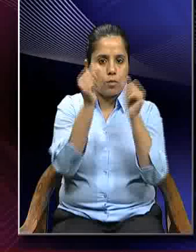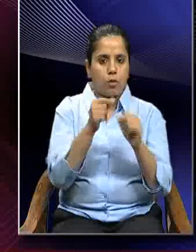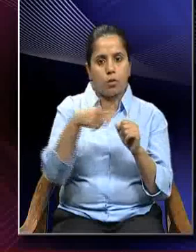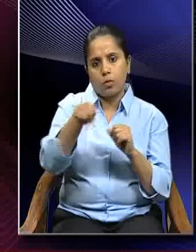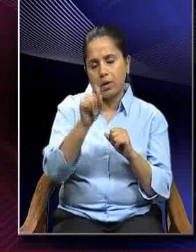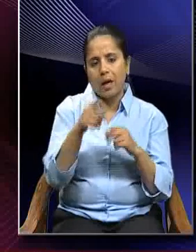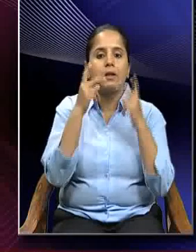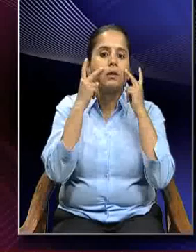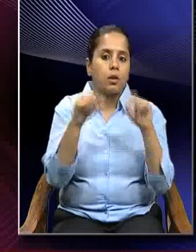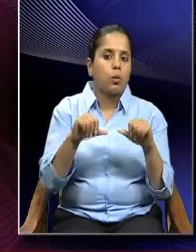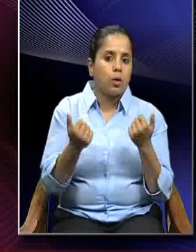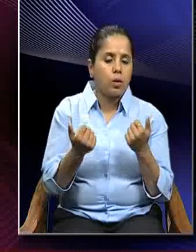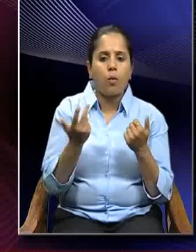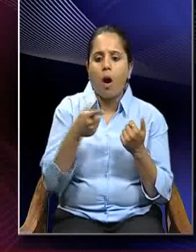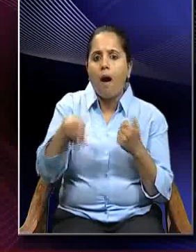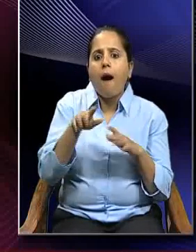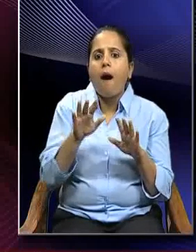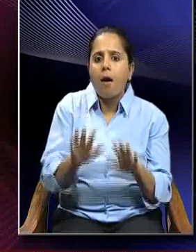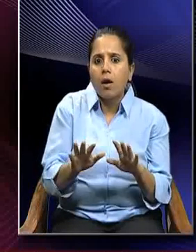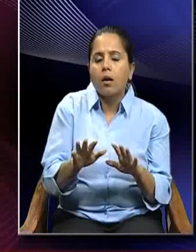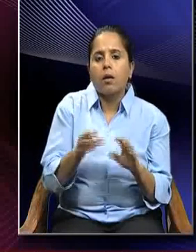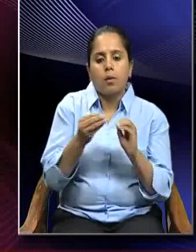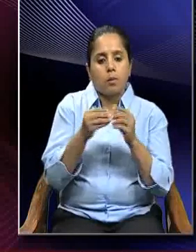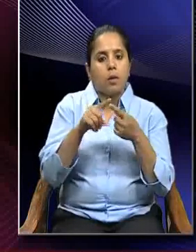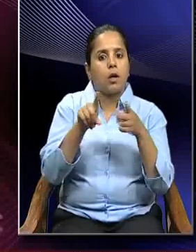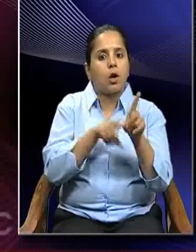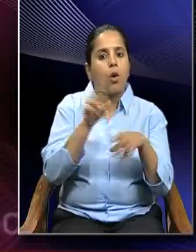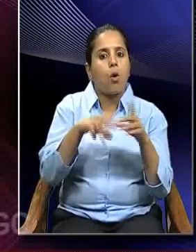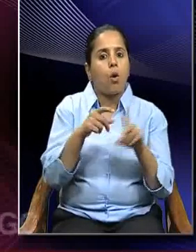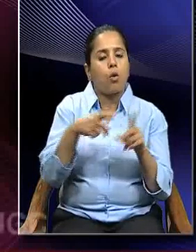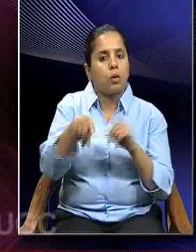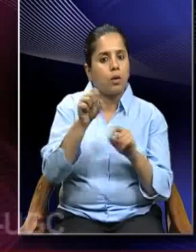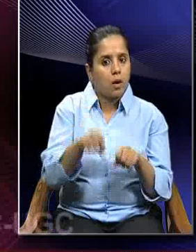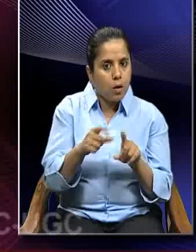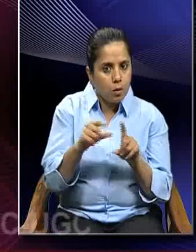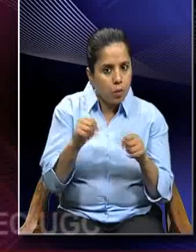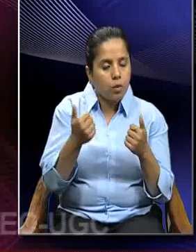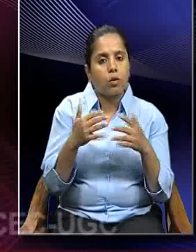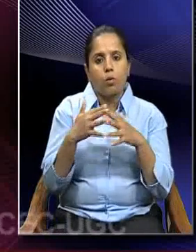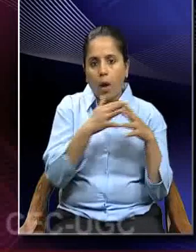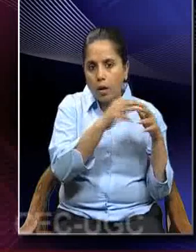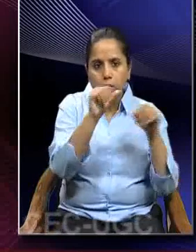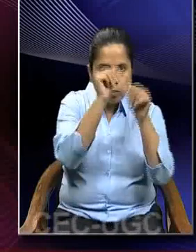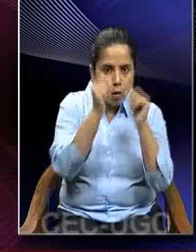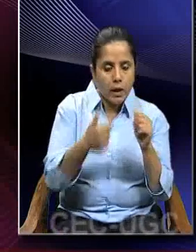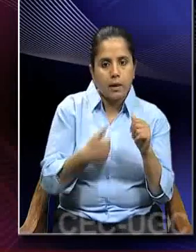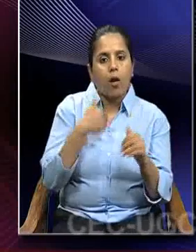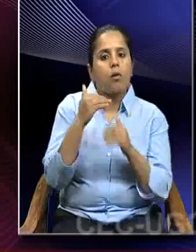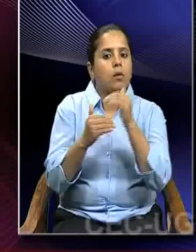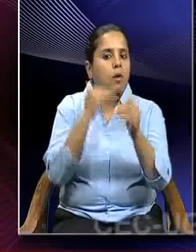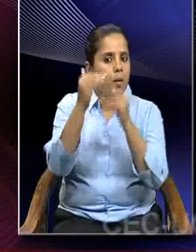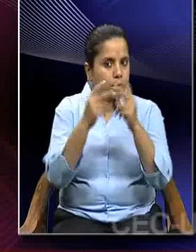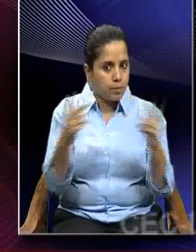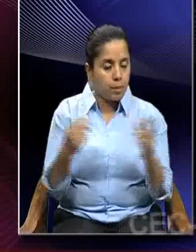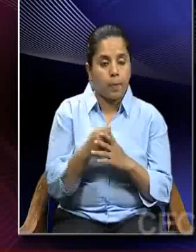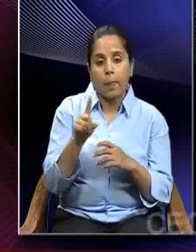able to see what is there beyond the broad contours of Western models of self-development. Now